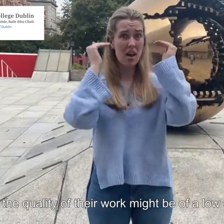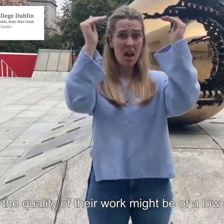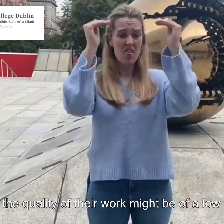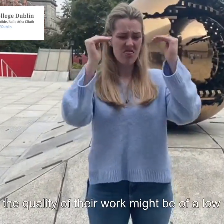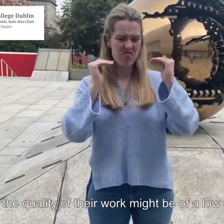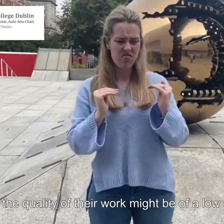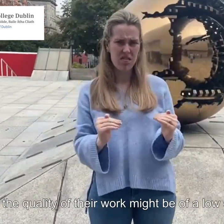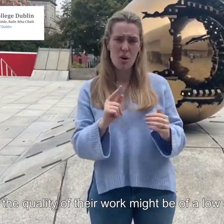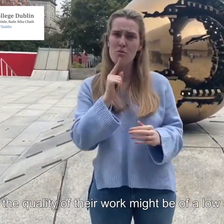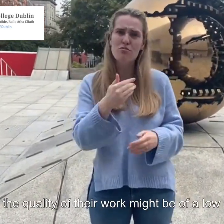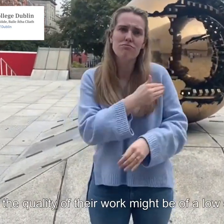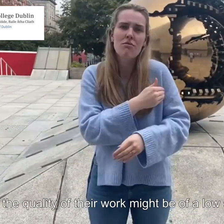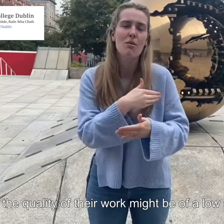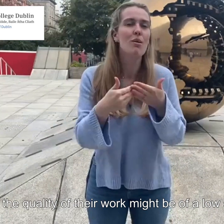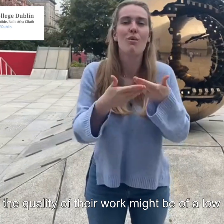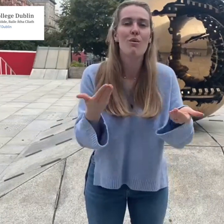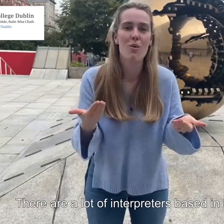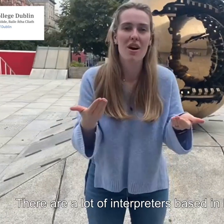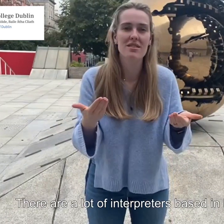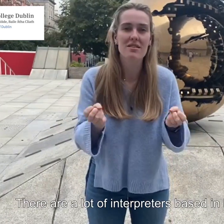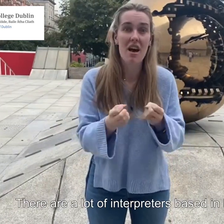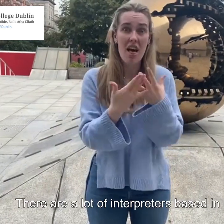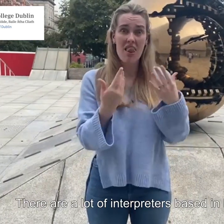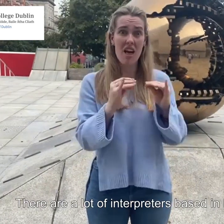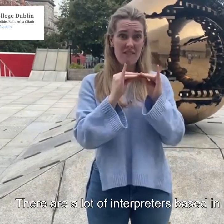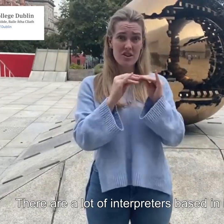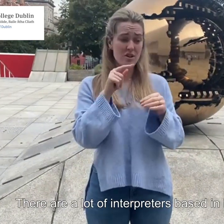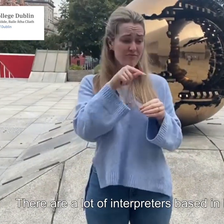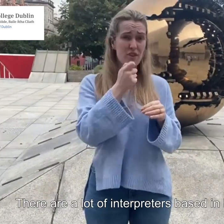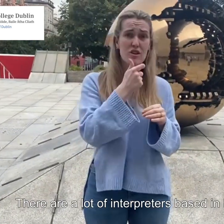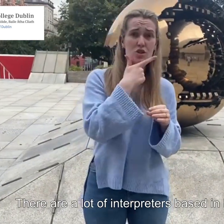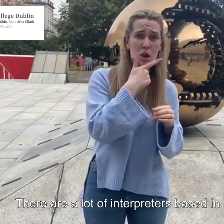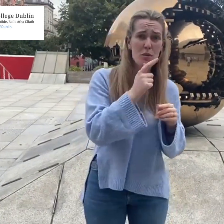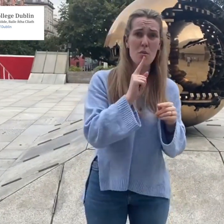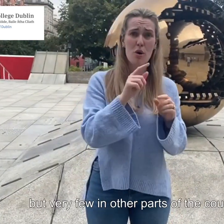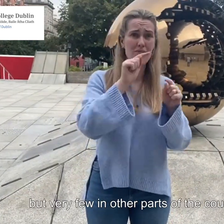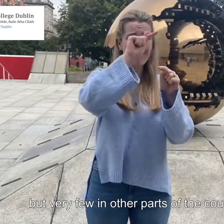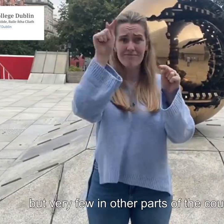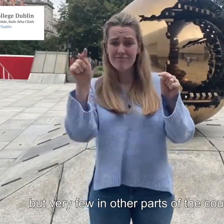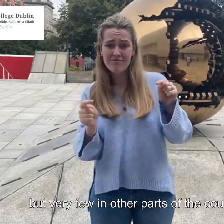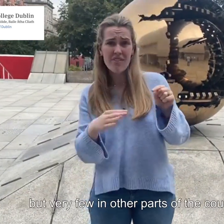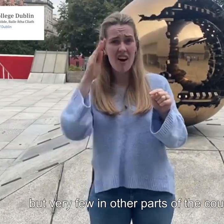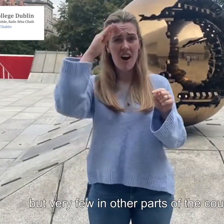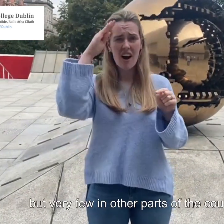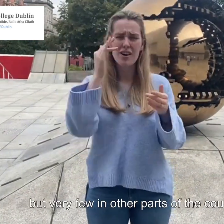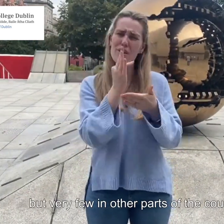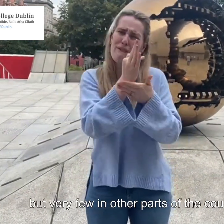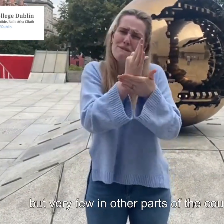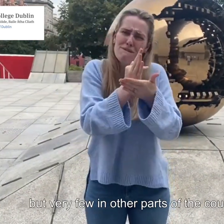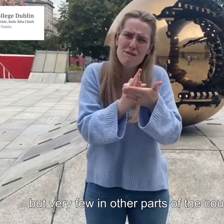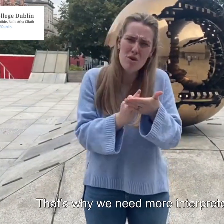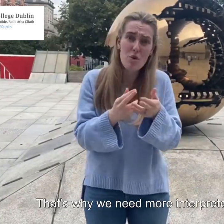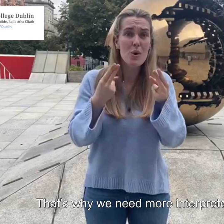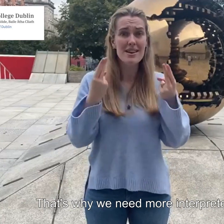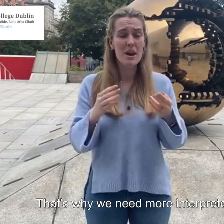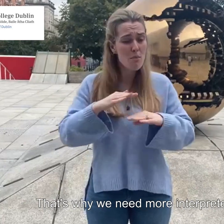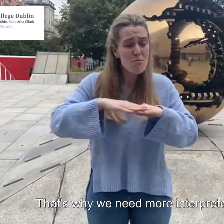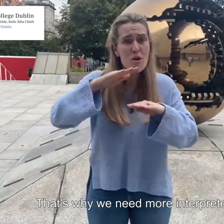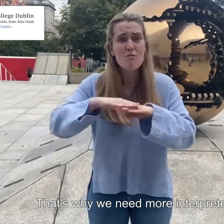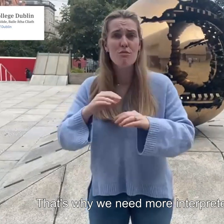might be of a low standard. There are a lot of interpreters based in Dublin, but very few in other parts of the country. That's why we